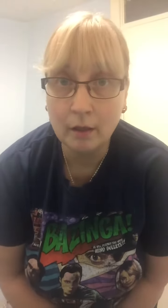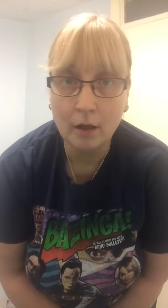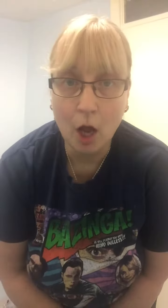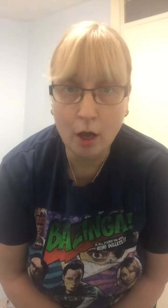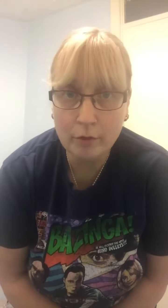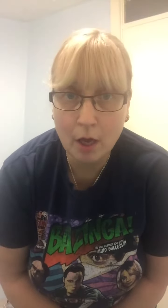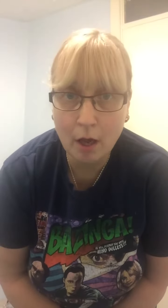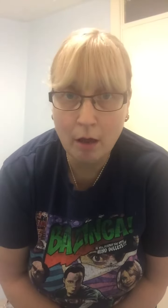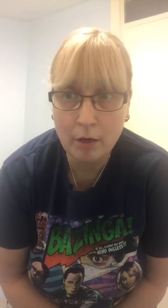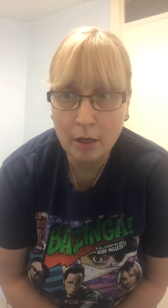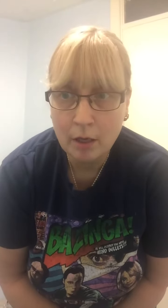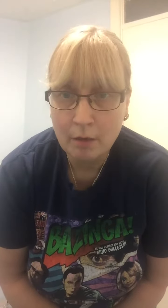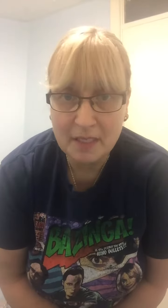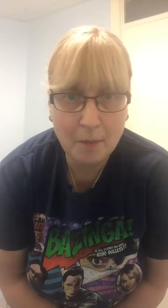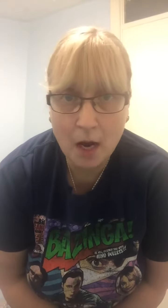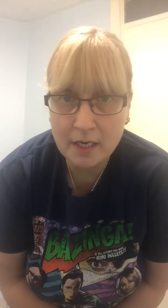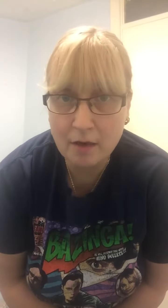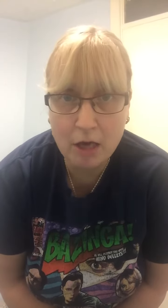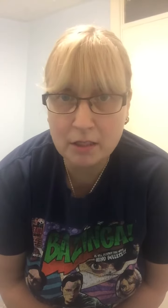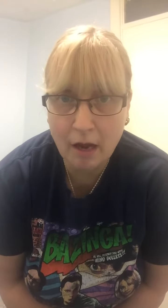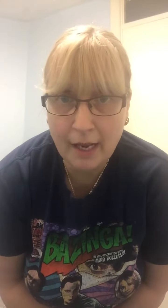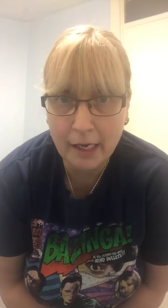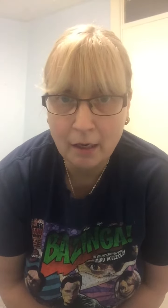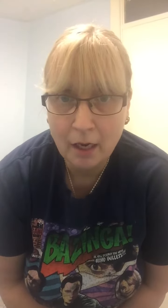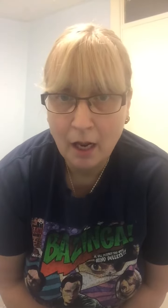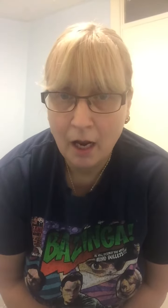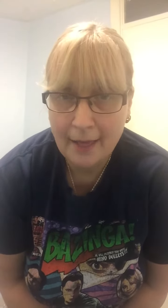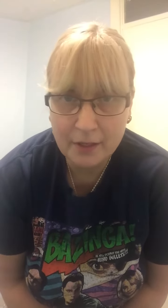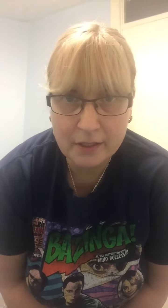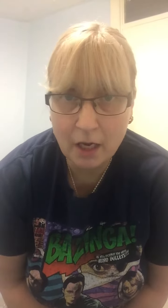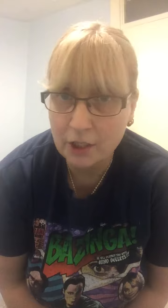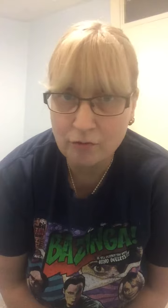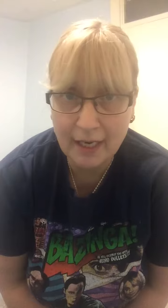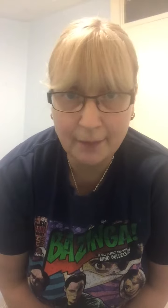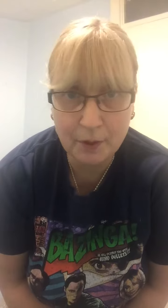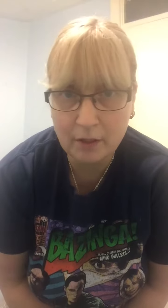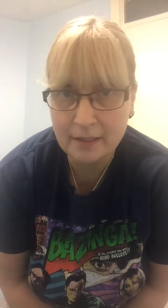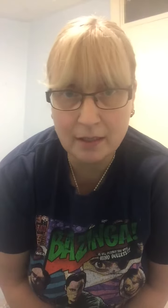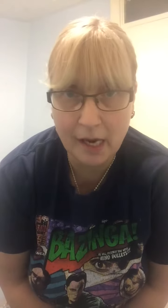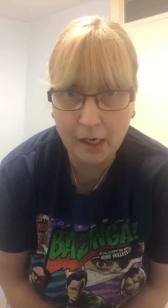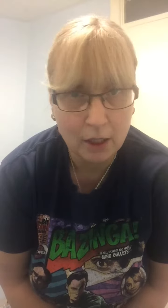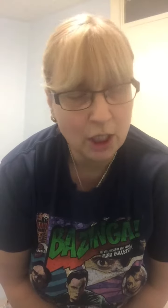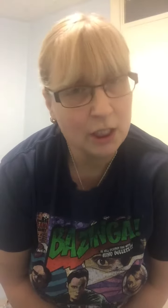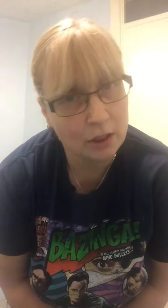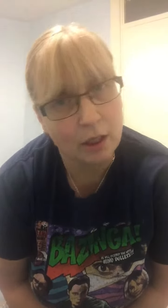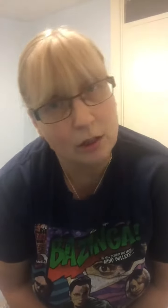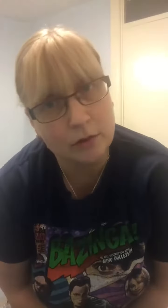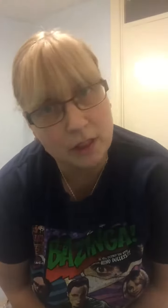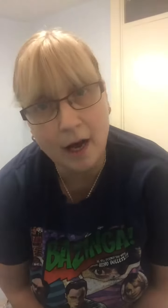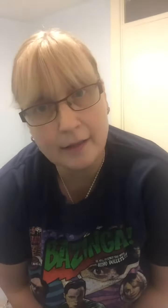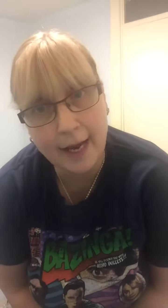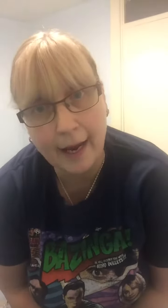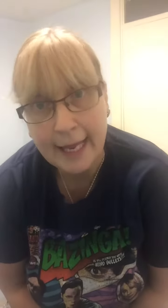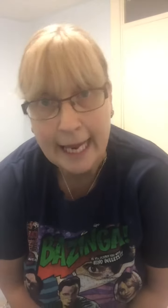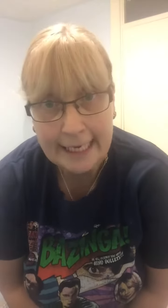Oh no, Miss Polly's got a dolly and the dolly's really poorly sick. She's going to call the doctor. Can